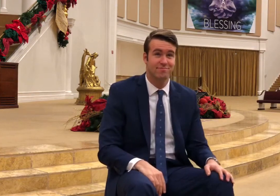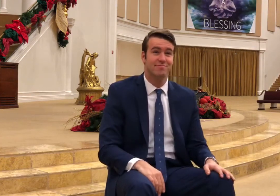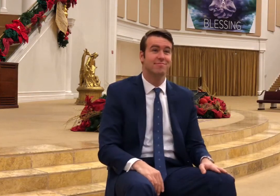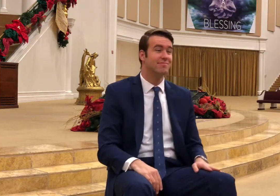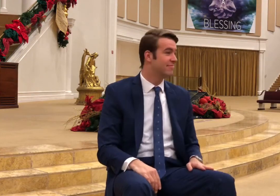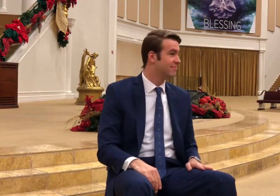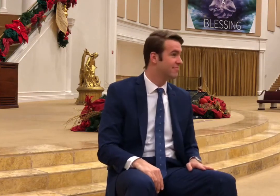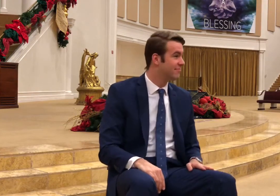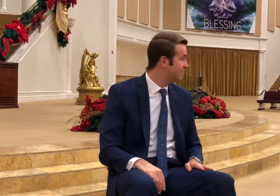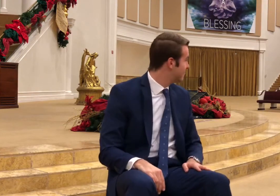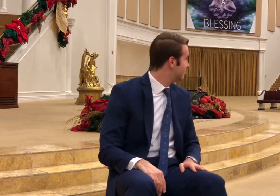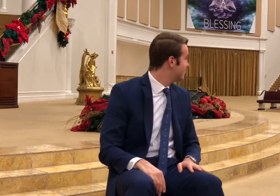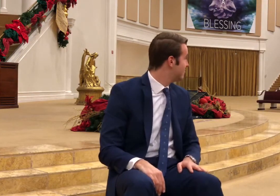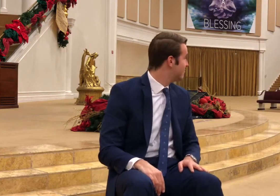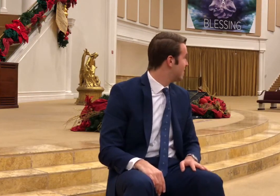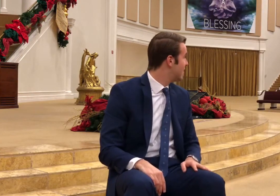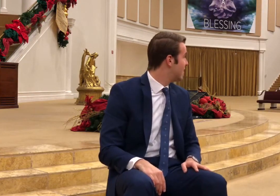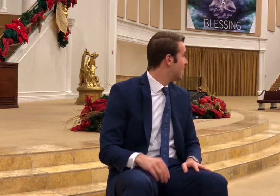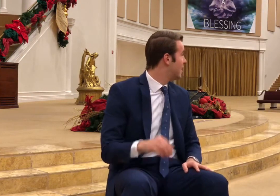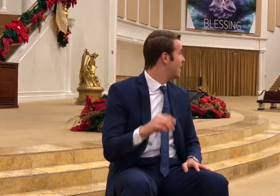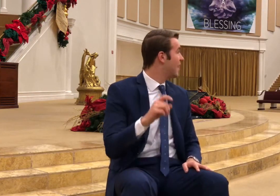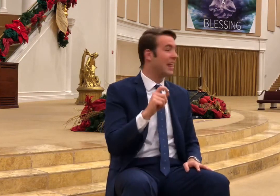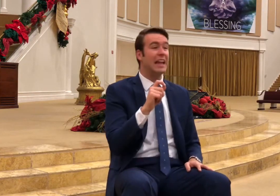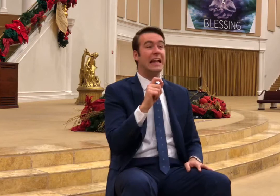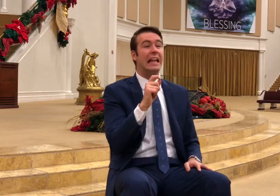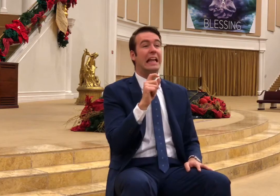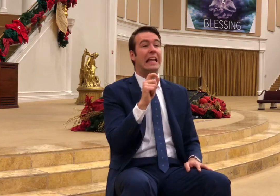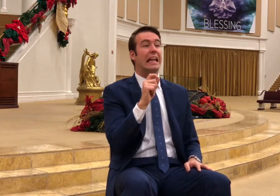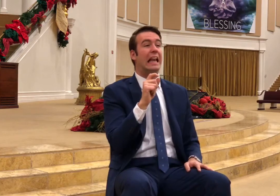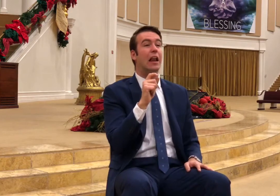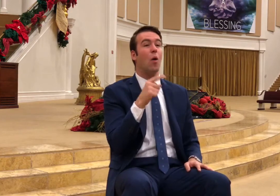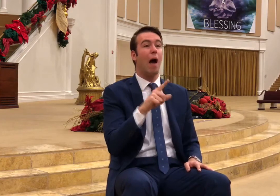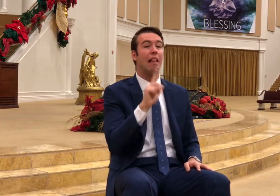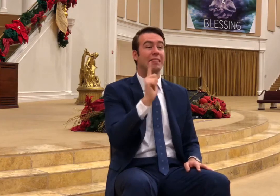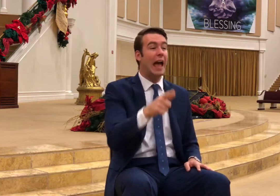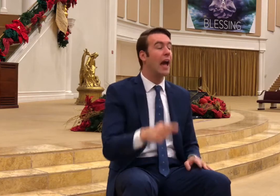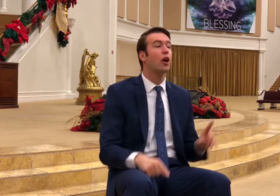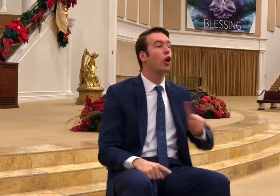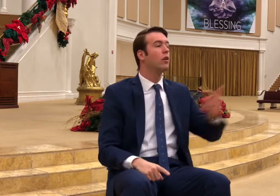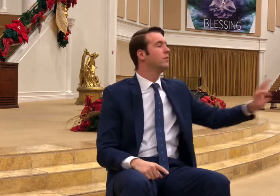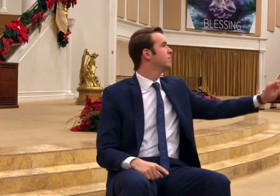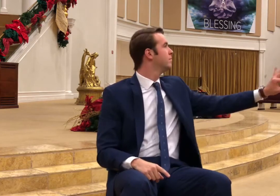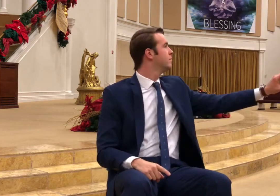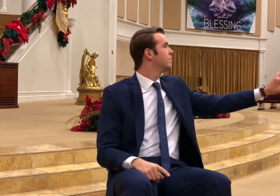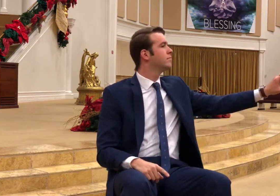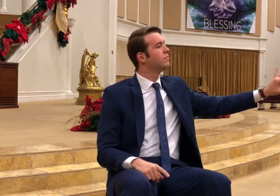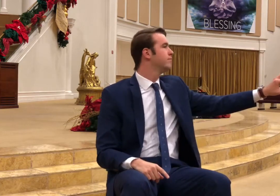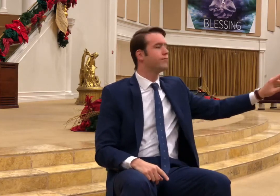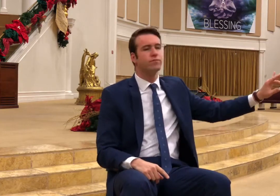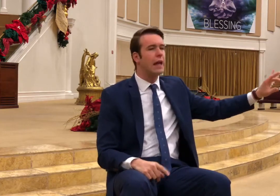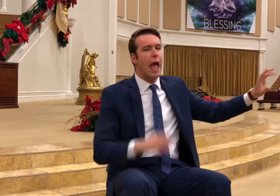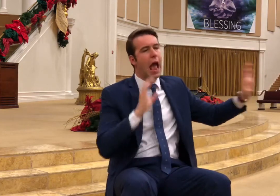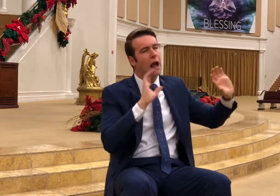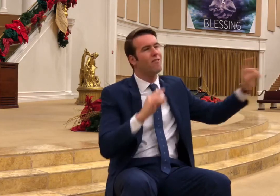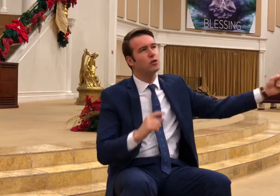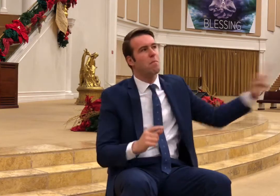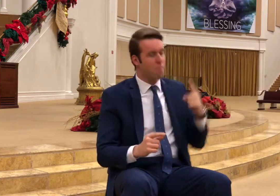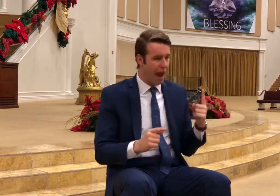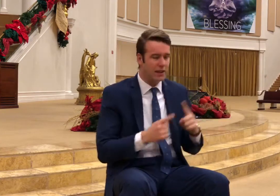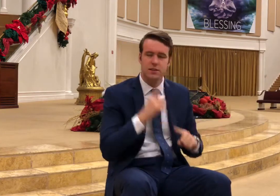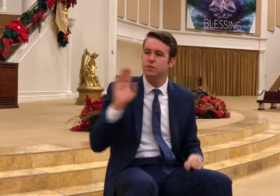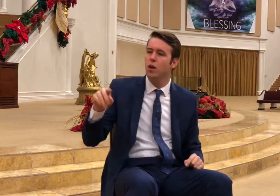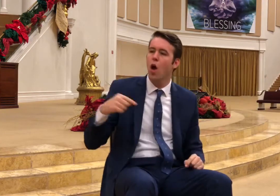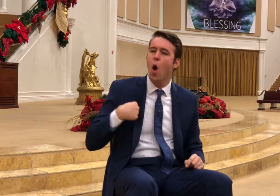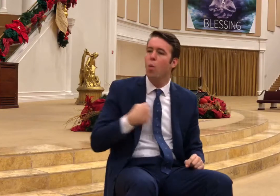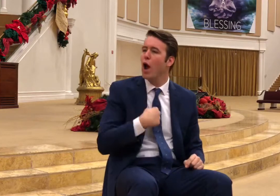And then a little while later, I guess he got to eating on him. And he came back through in this conversation, he said, "We